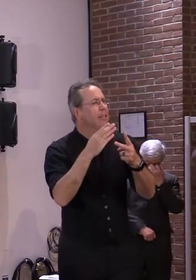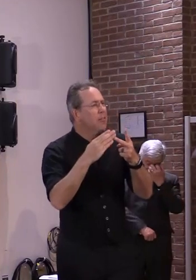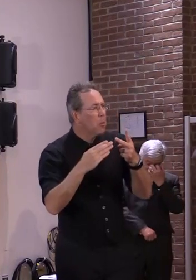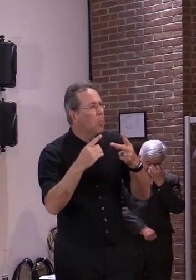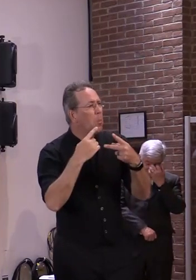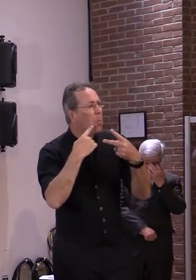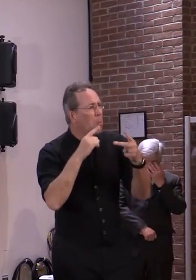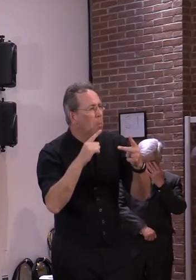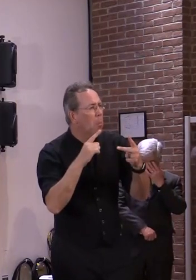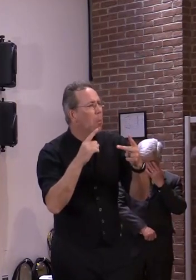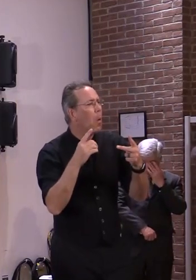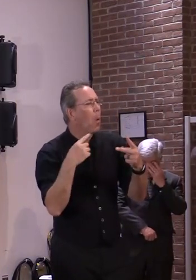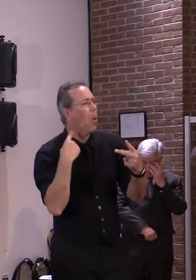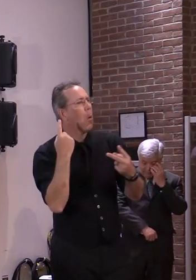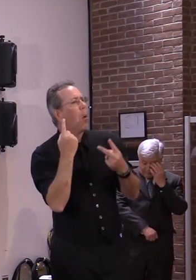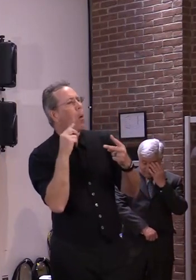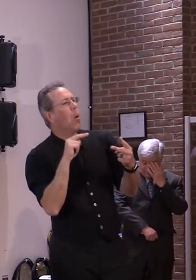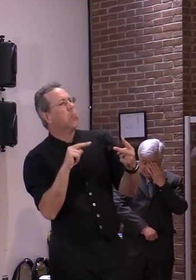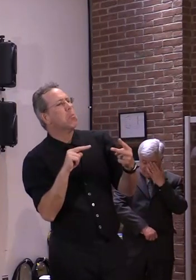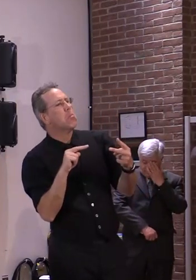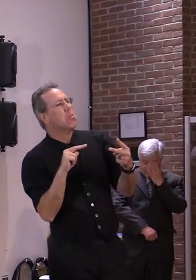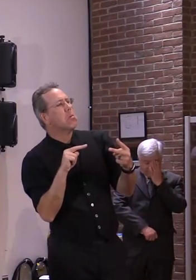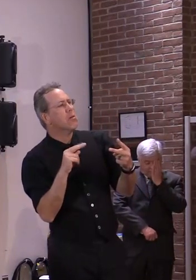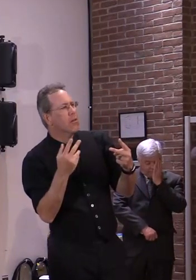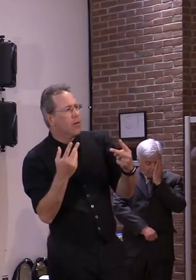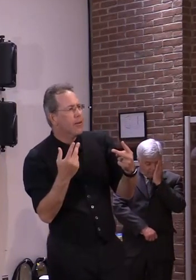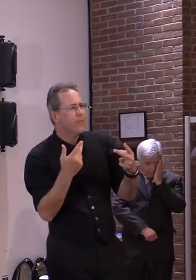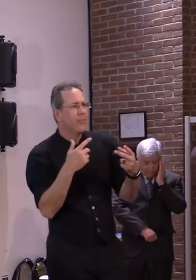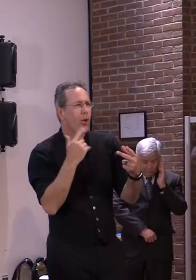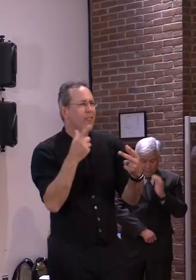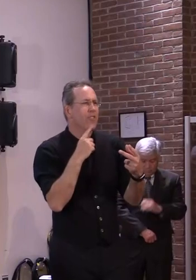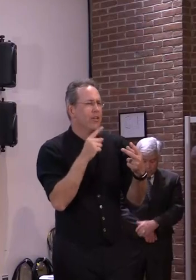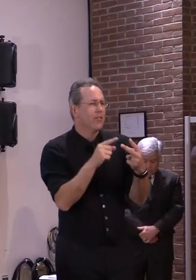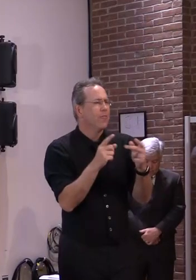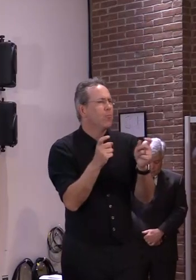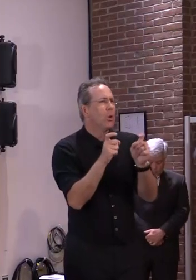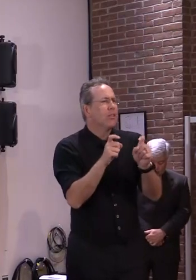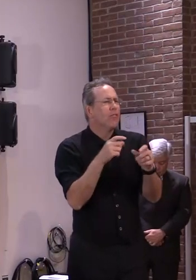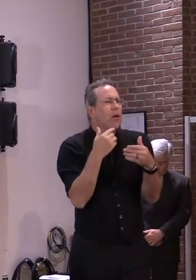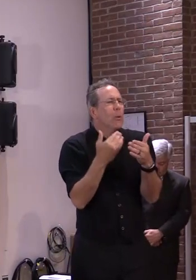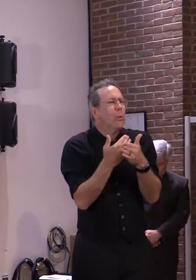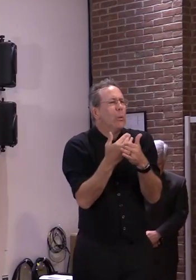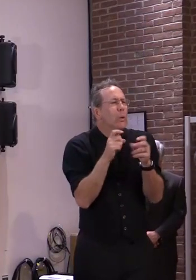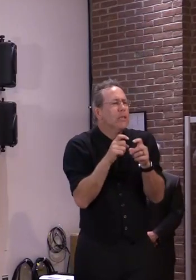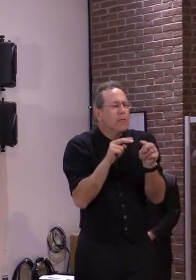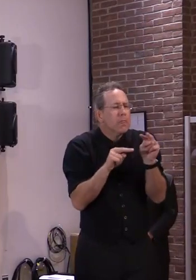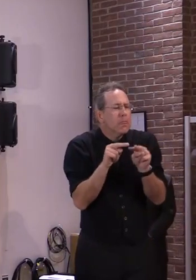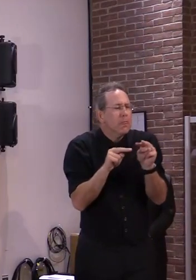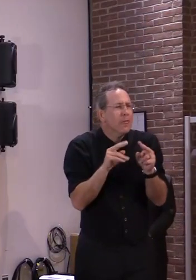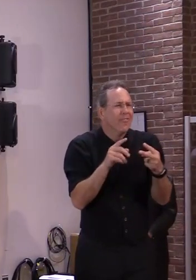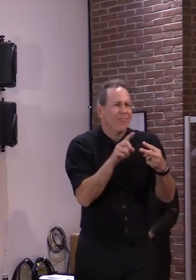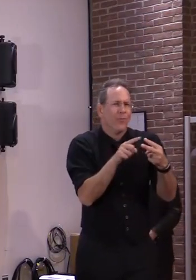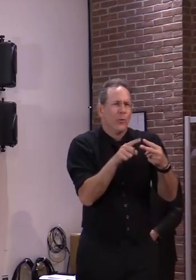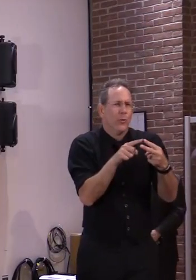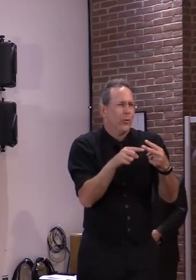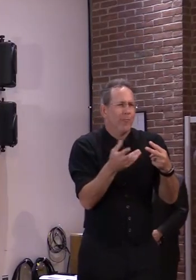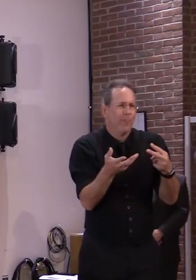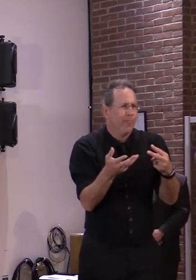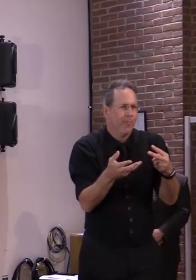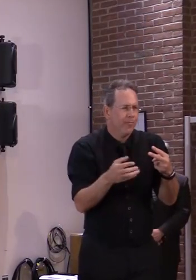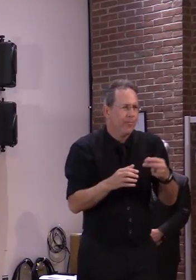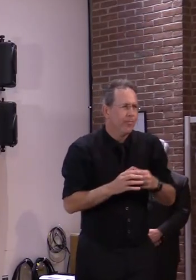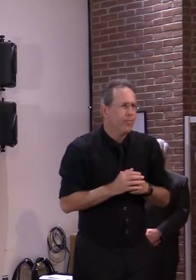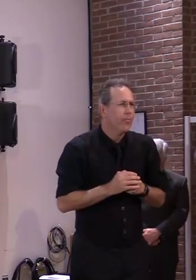been performed, it doesn't fare as well. And specifically in the situation of prevention